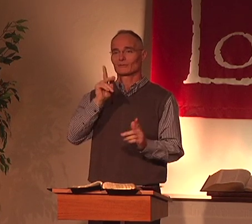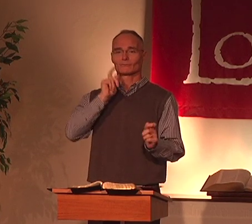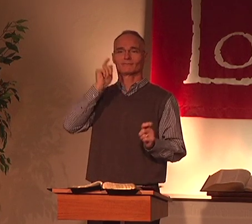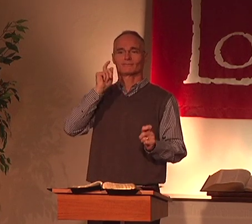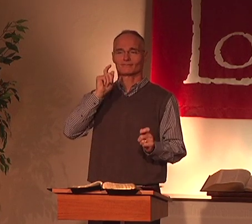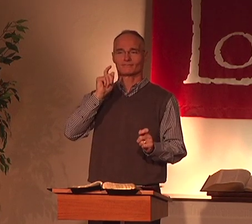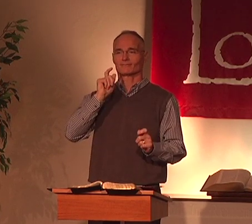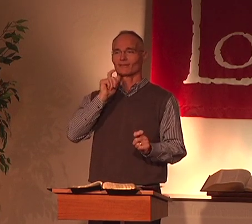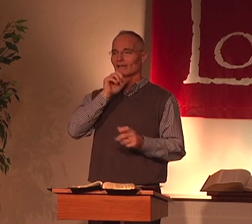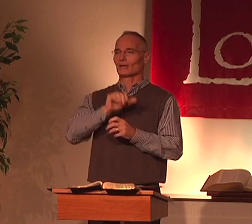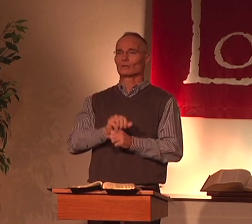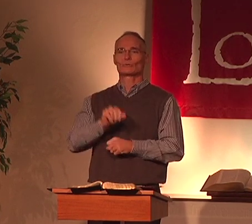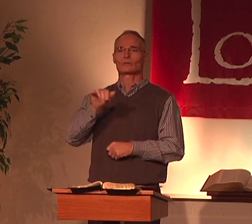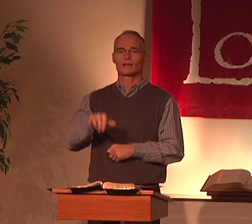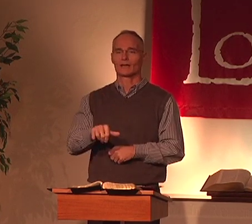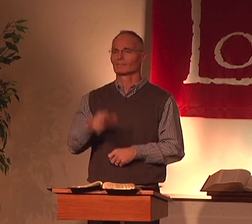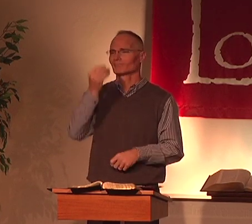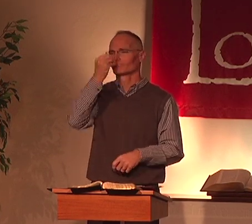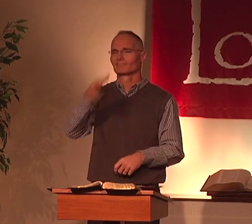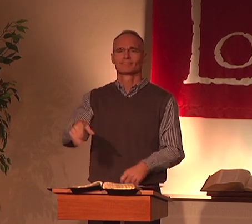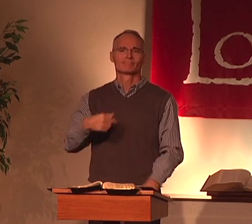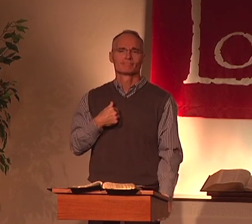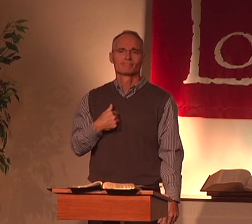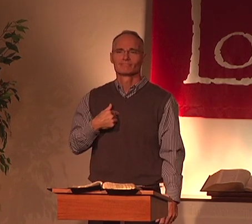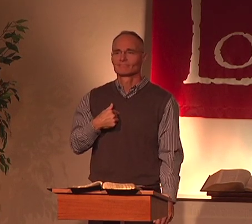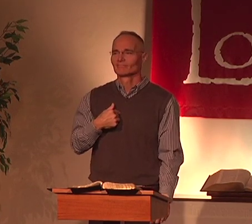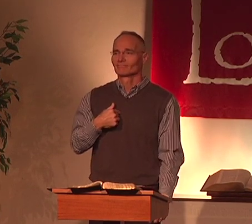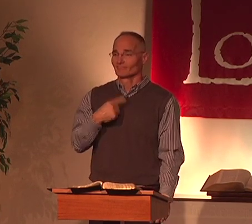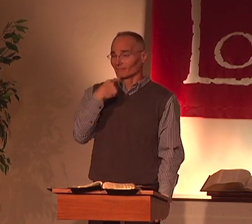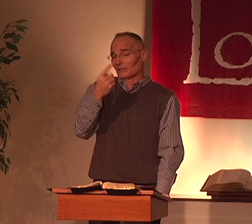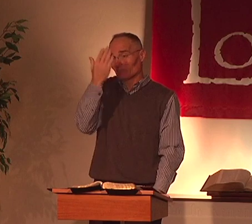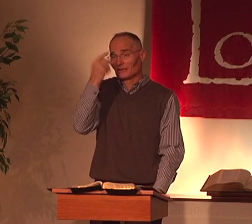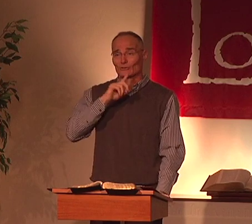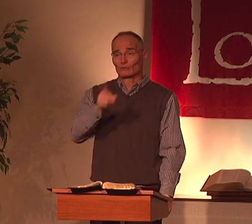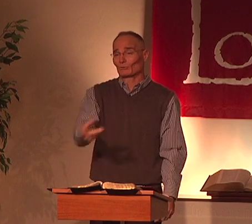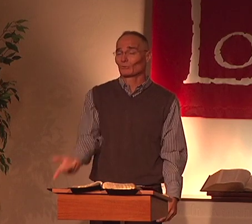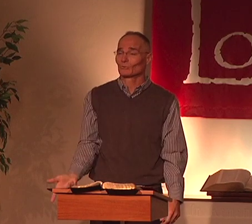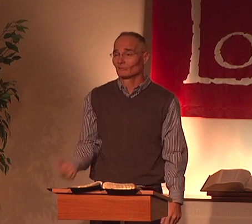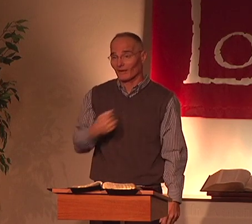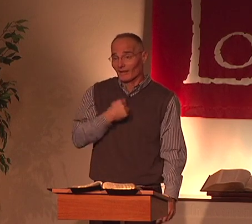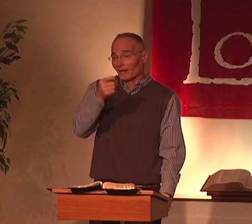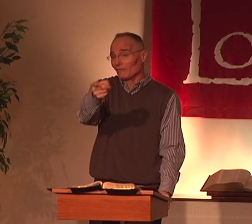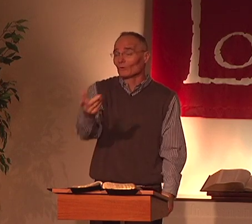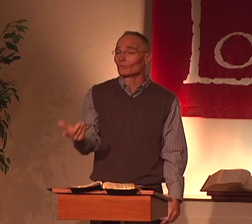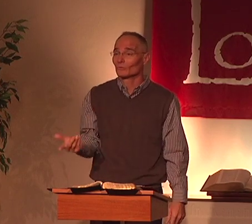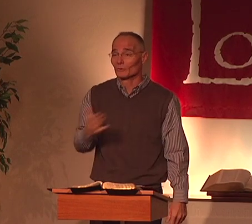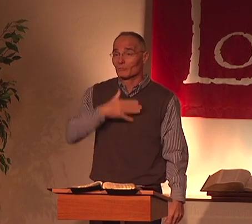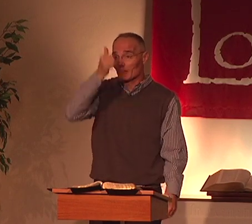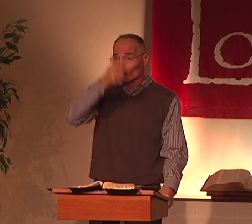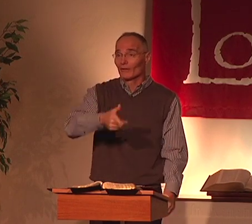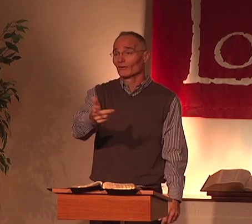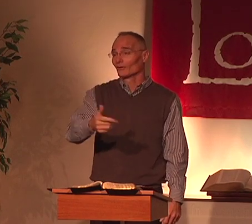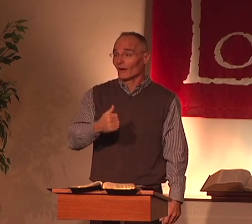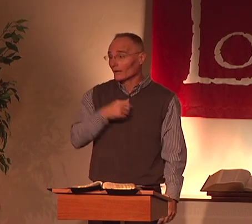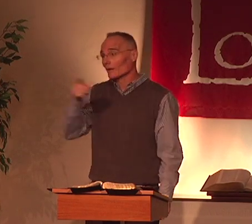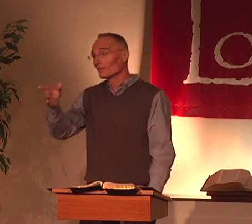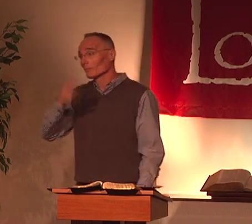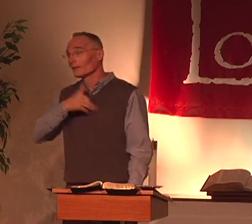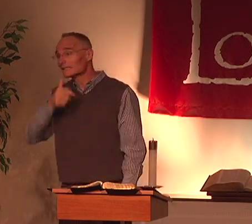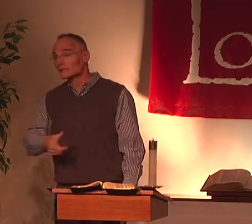Shocked Sometimes You can Tell them Their Expressions They're not Used to That But I Don't Care I Tell them Because it's The truth I do Love you You are My brother